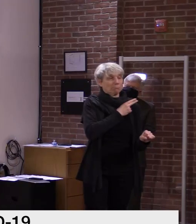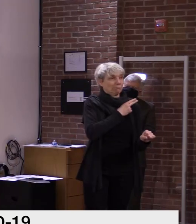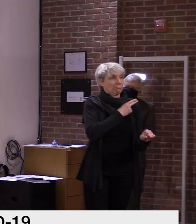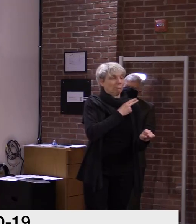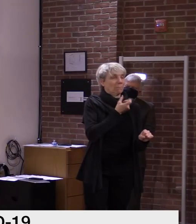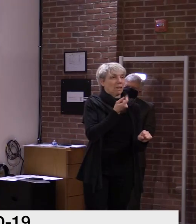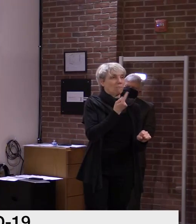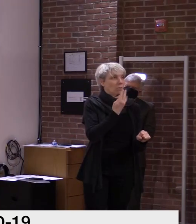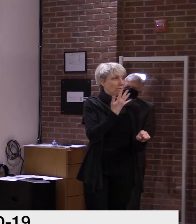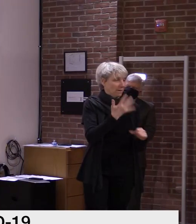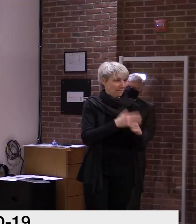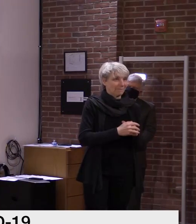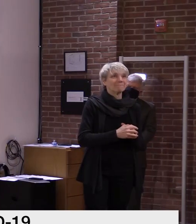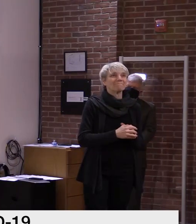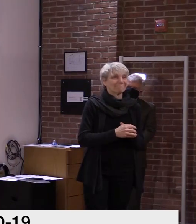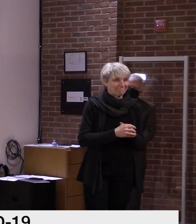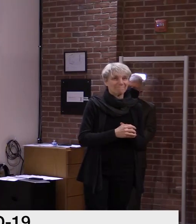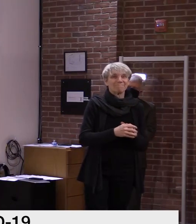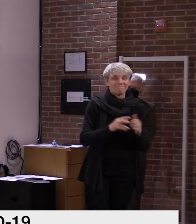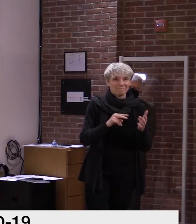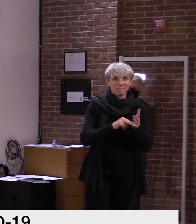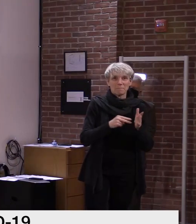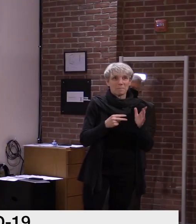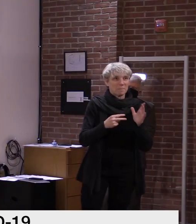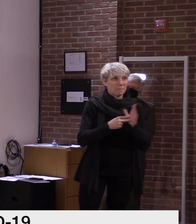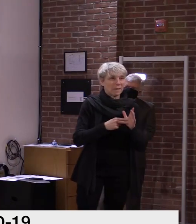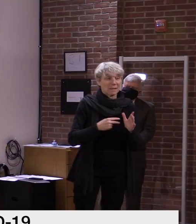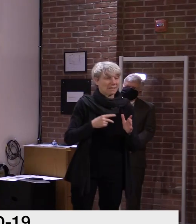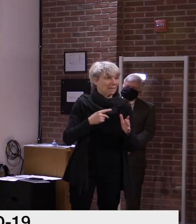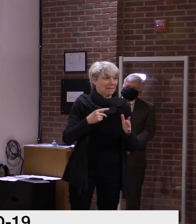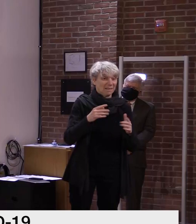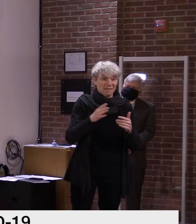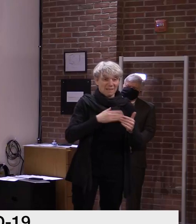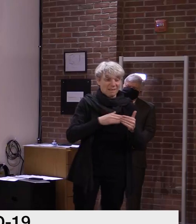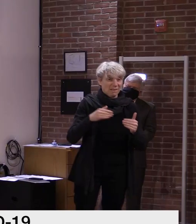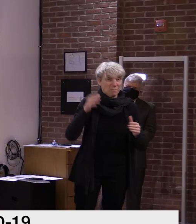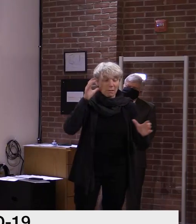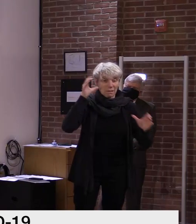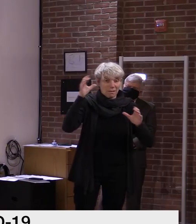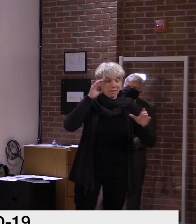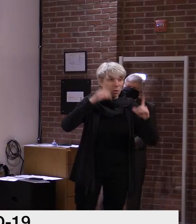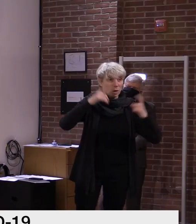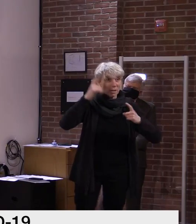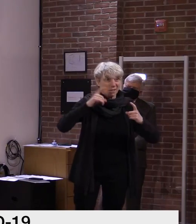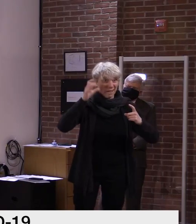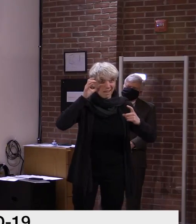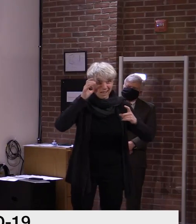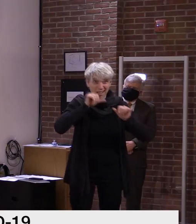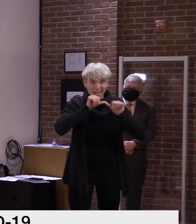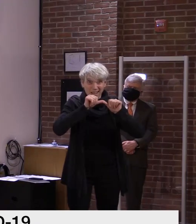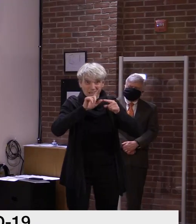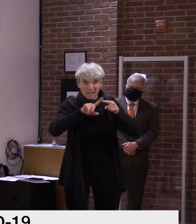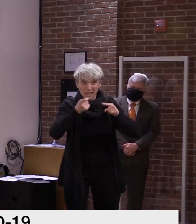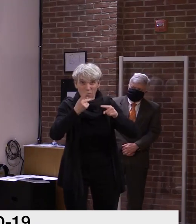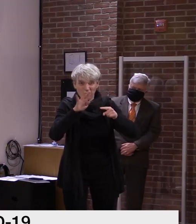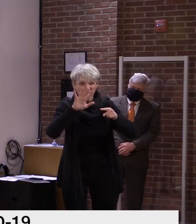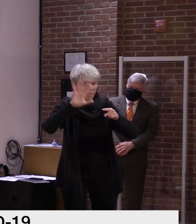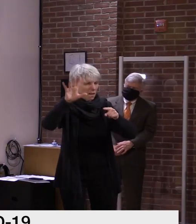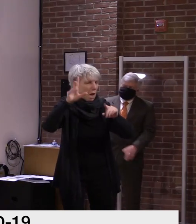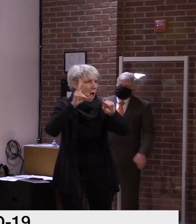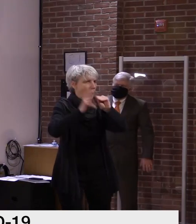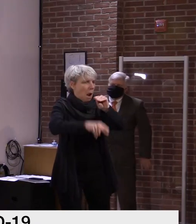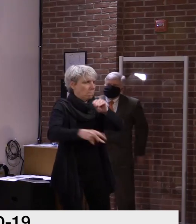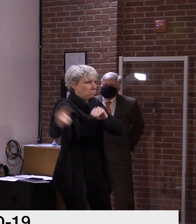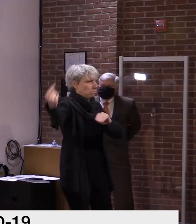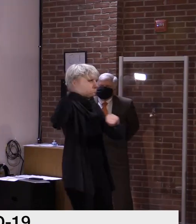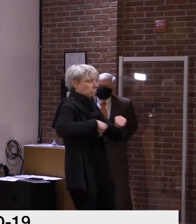quick, and I don't get through all the hearing all the questions that are relayed because I want to get back down here to answer questions